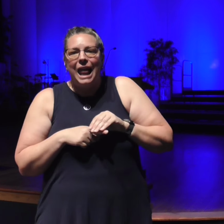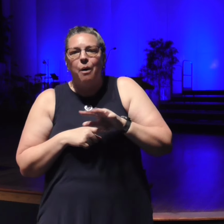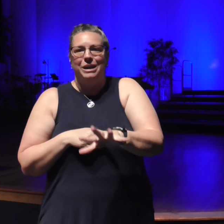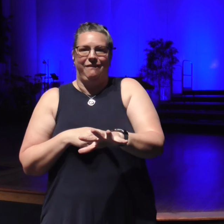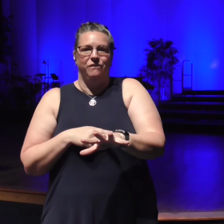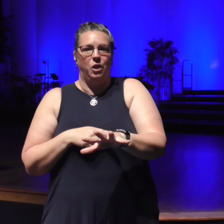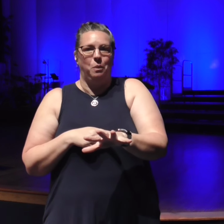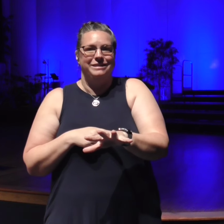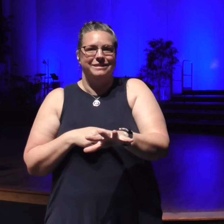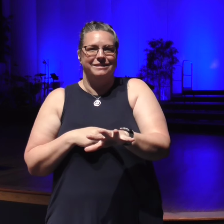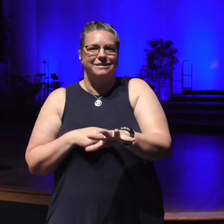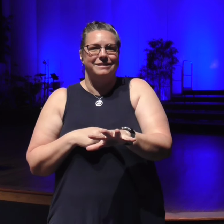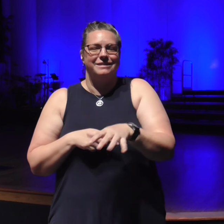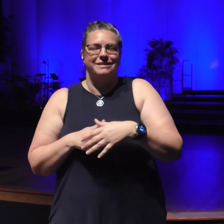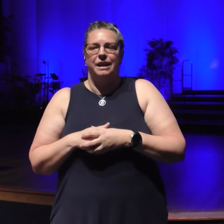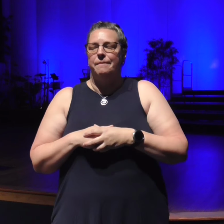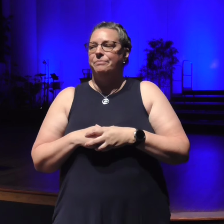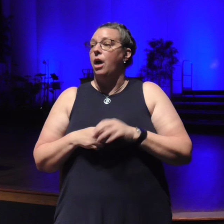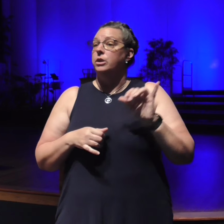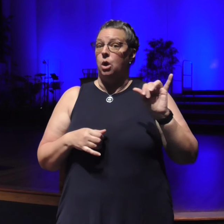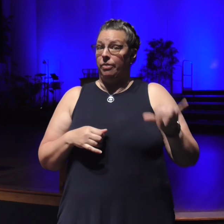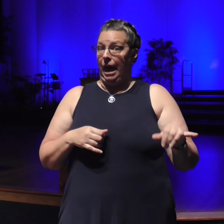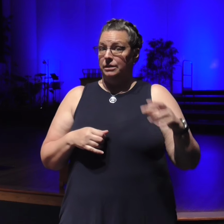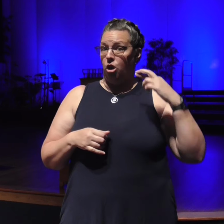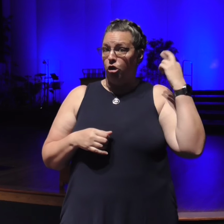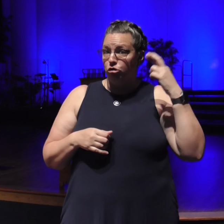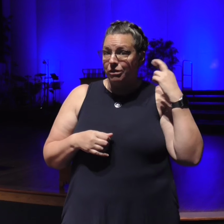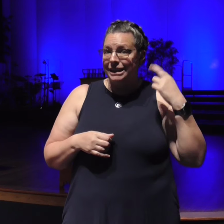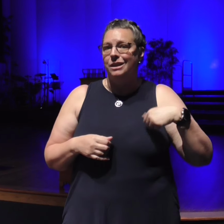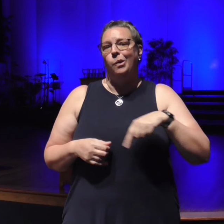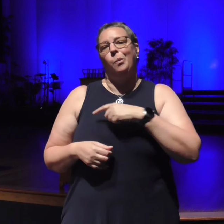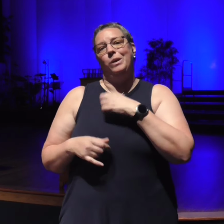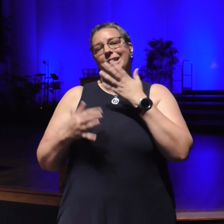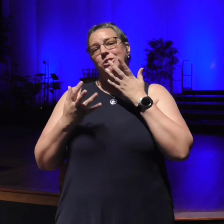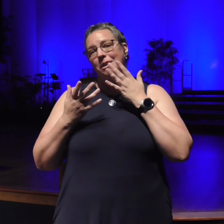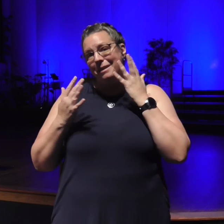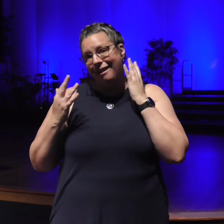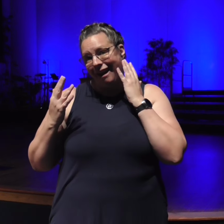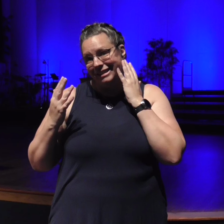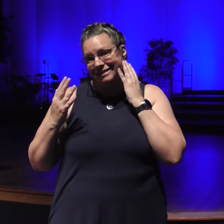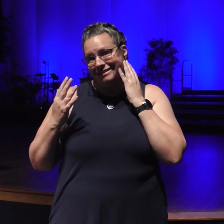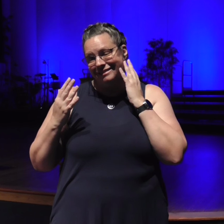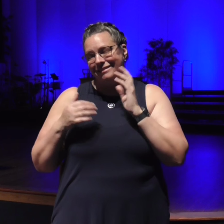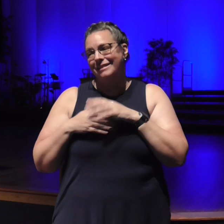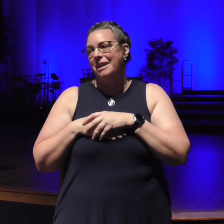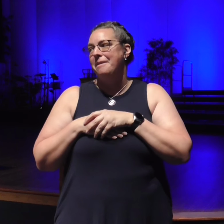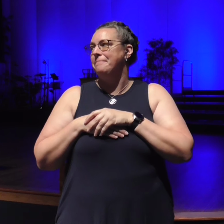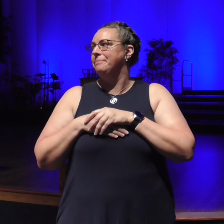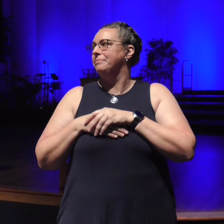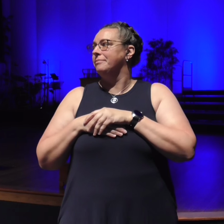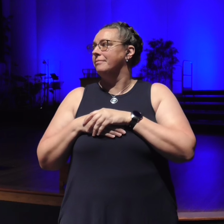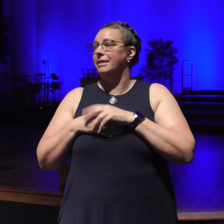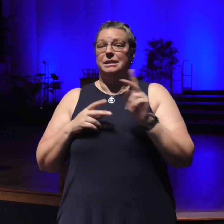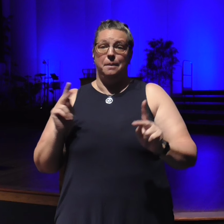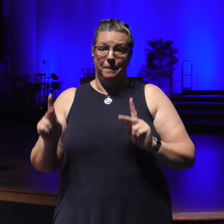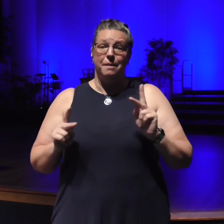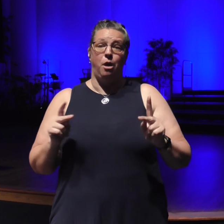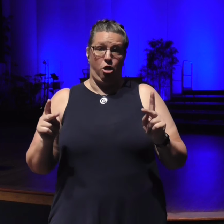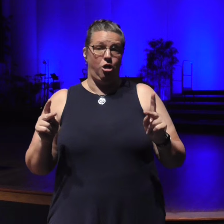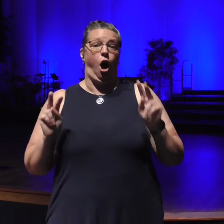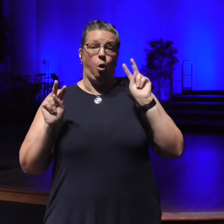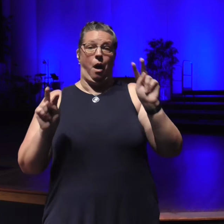we're having on people. And that's the reason we need to be kind, be kinder, because people are